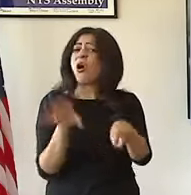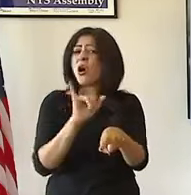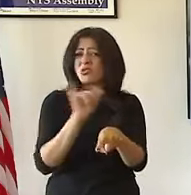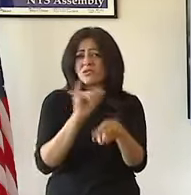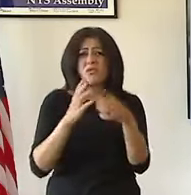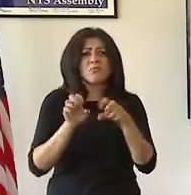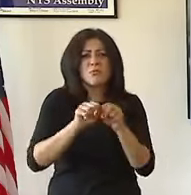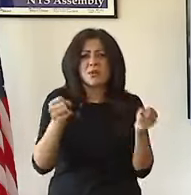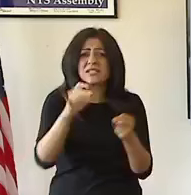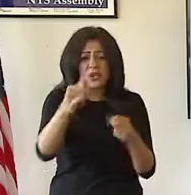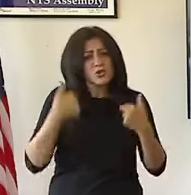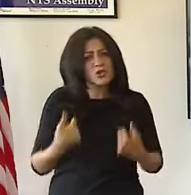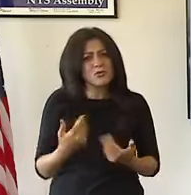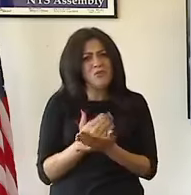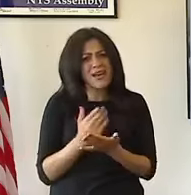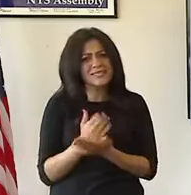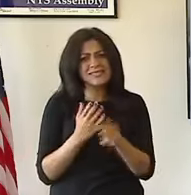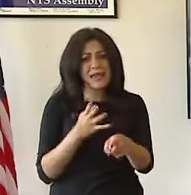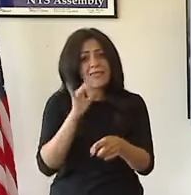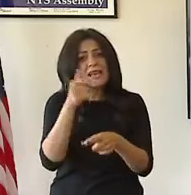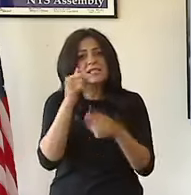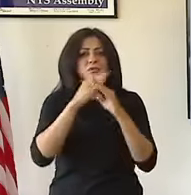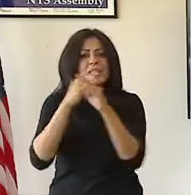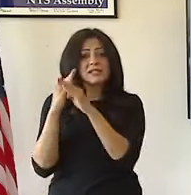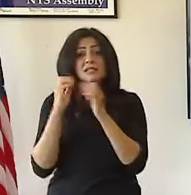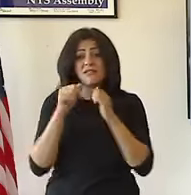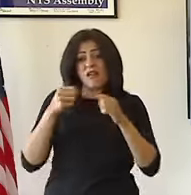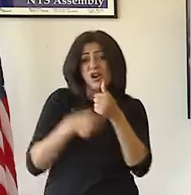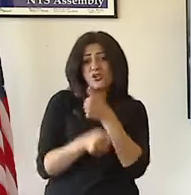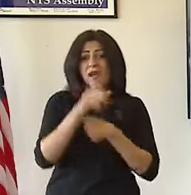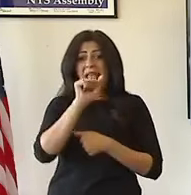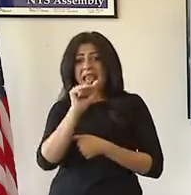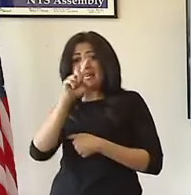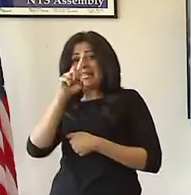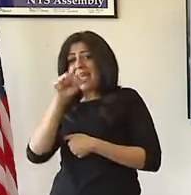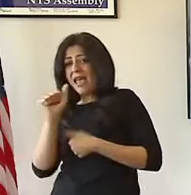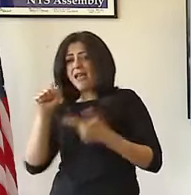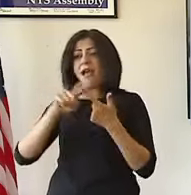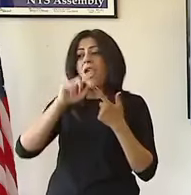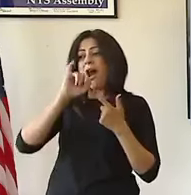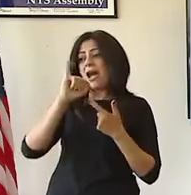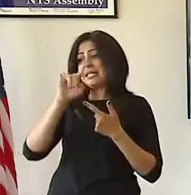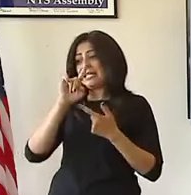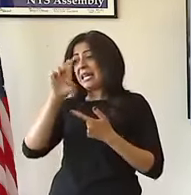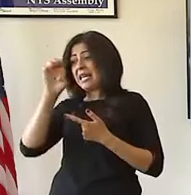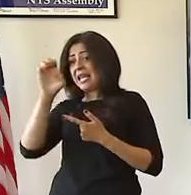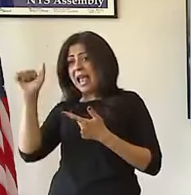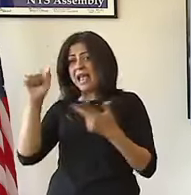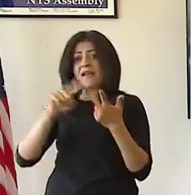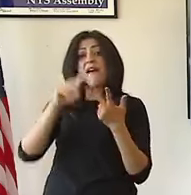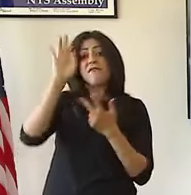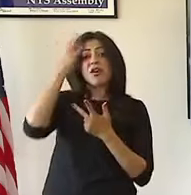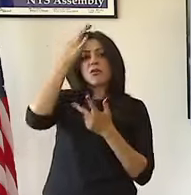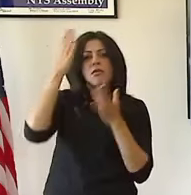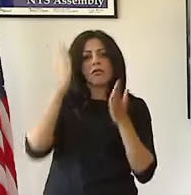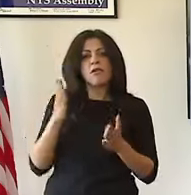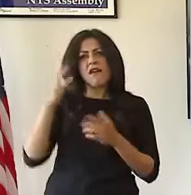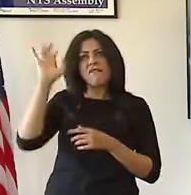very human rights, which are protected under the Americans with Disability Act, the IDEA under federal law for special education